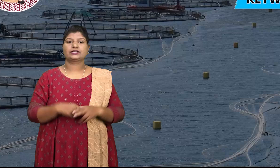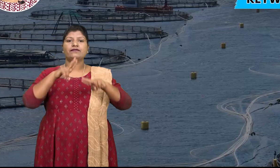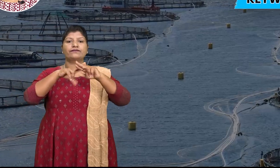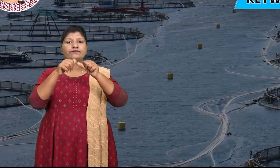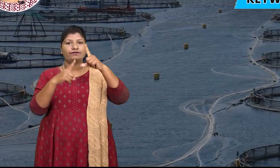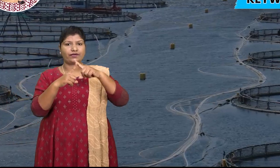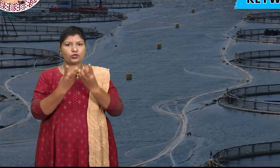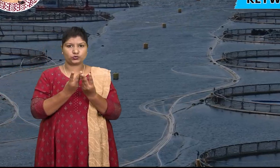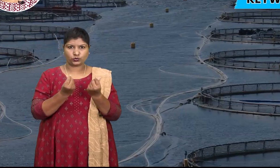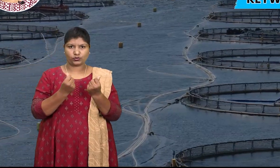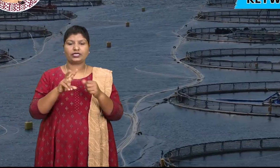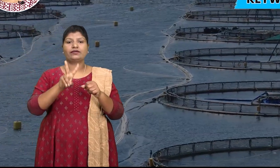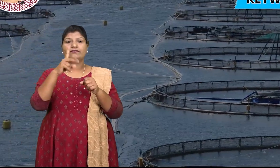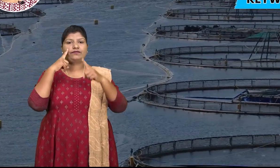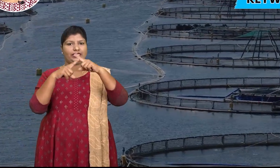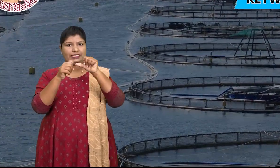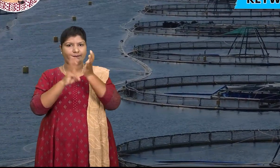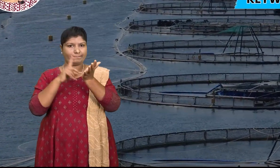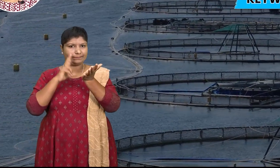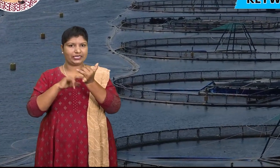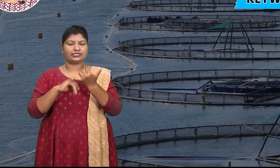fat-soluble vitamins,